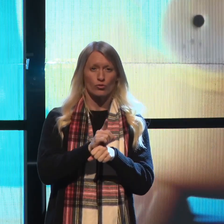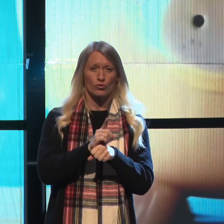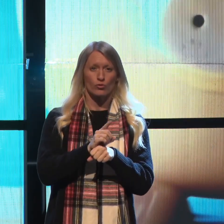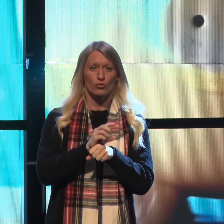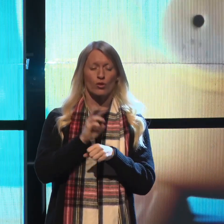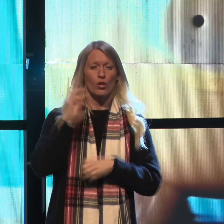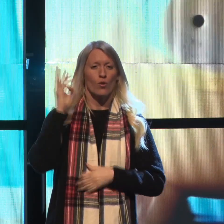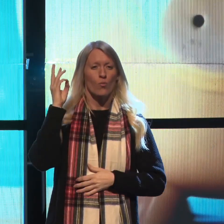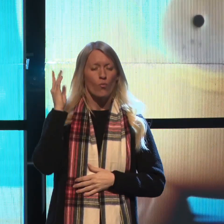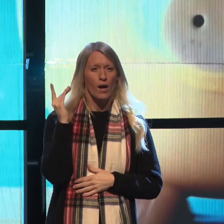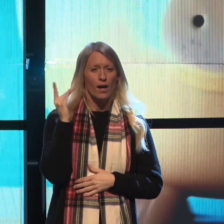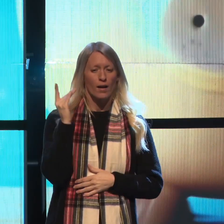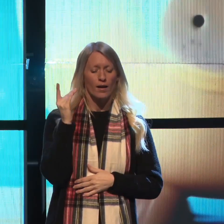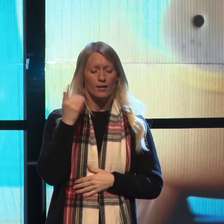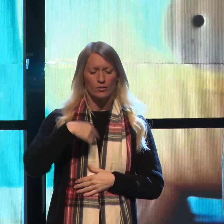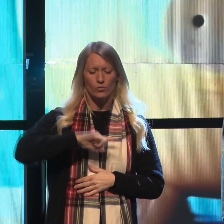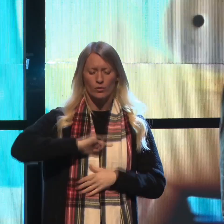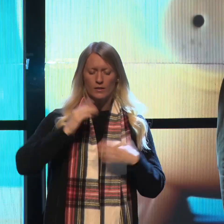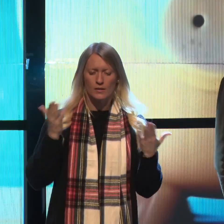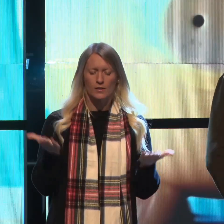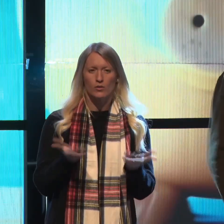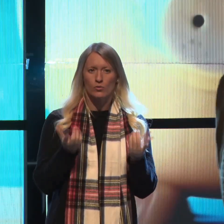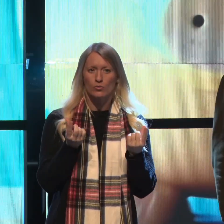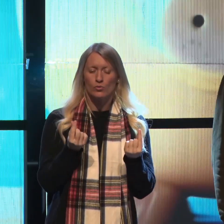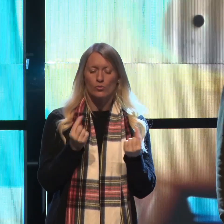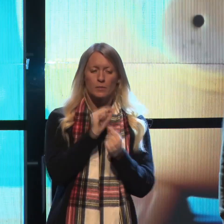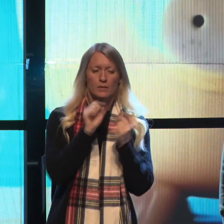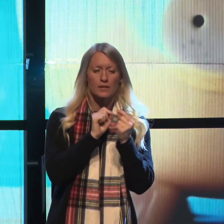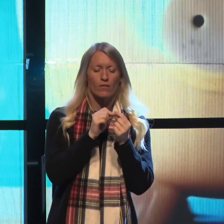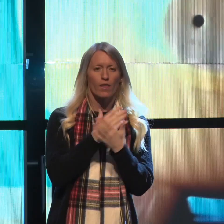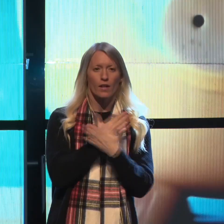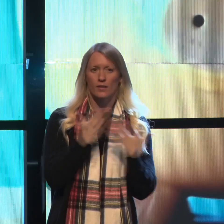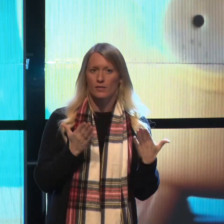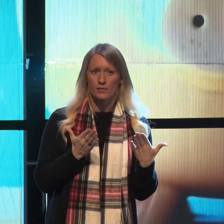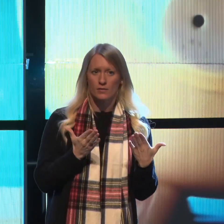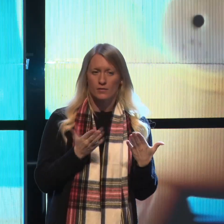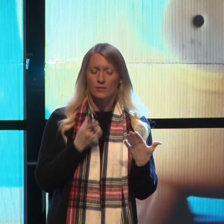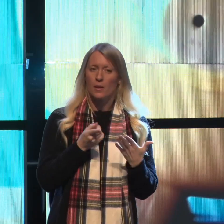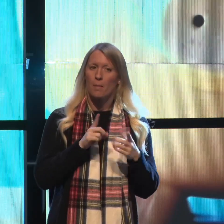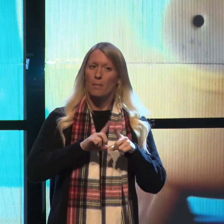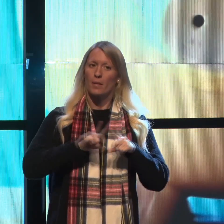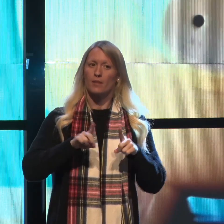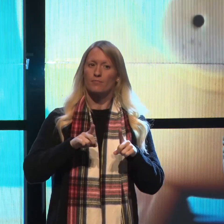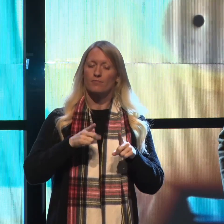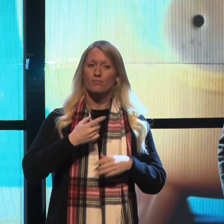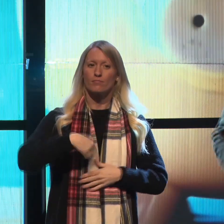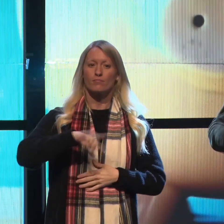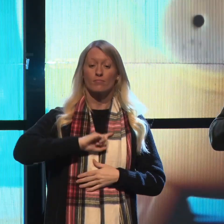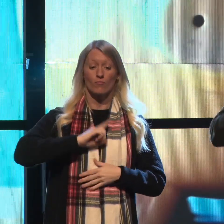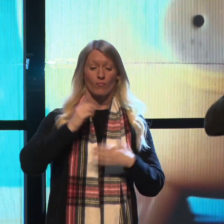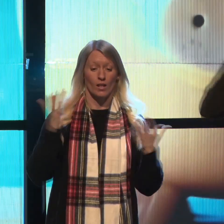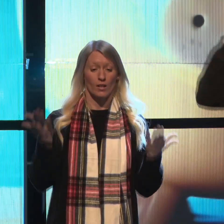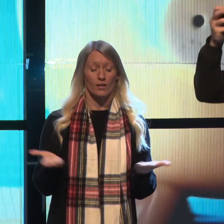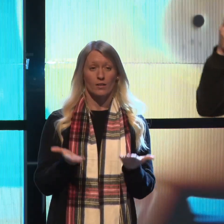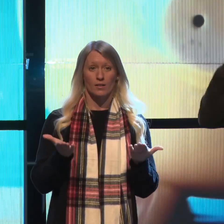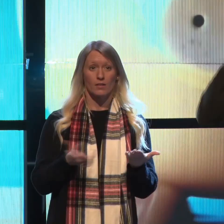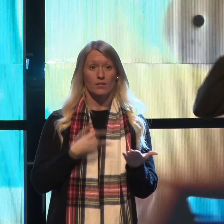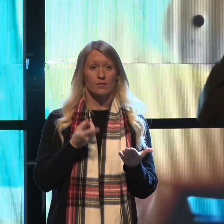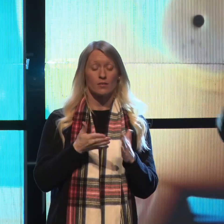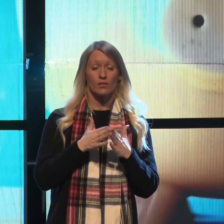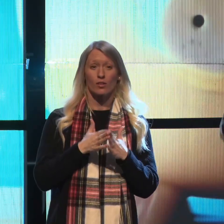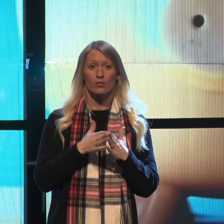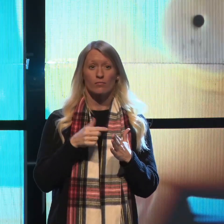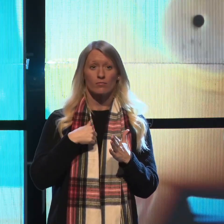Not necessarily why do we exist to do certain things, which that's part of it, but why do we exist? And we would say that we exist right now in this time. We would articulate